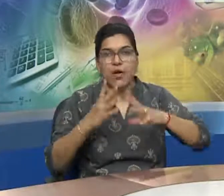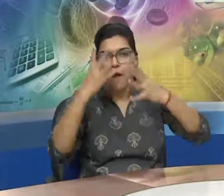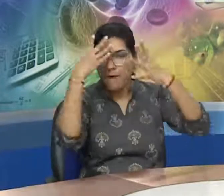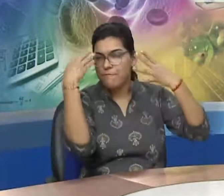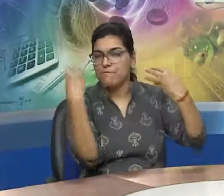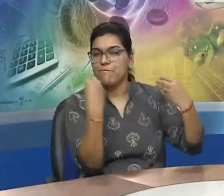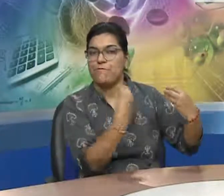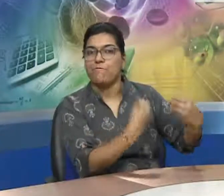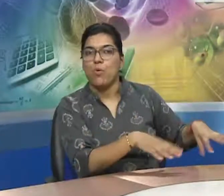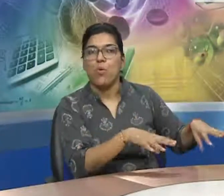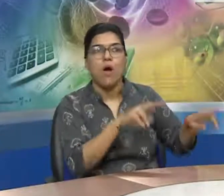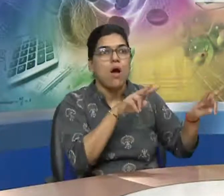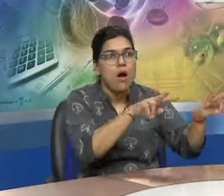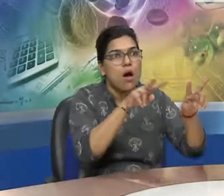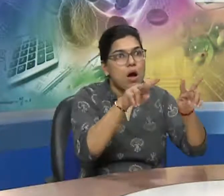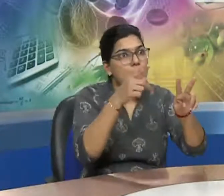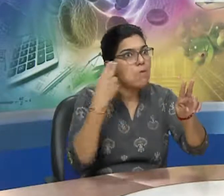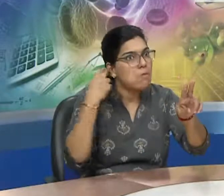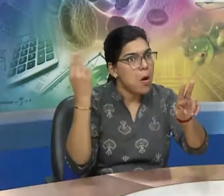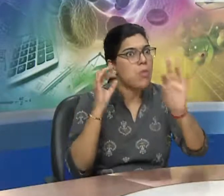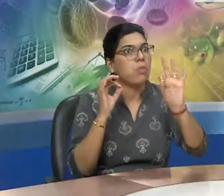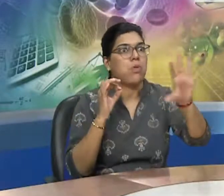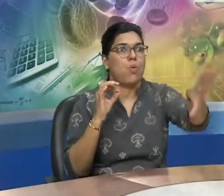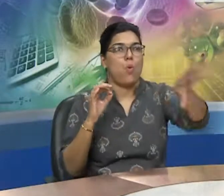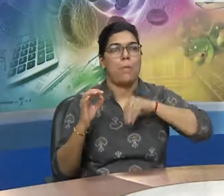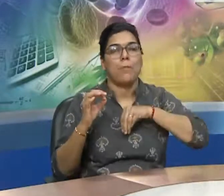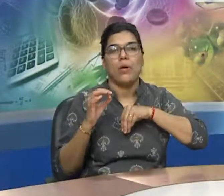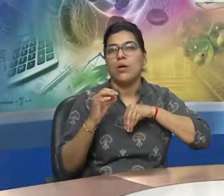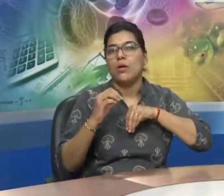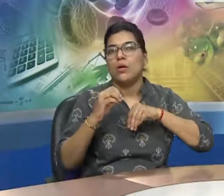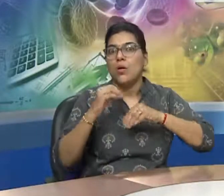has forgotten how to be a natural person.